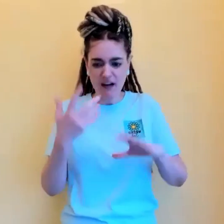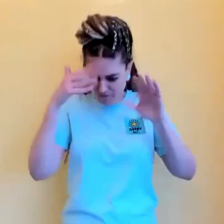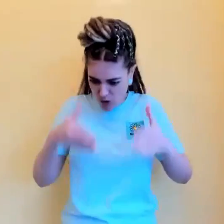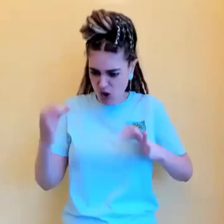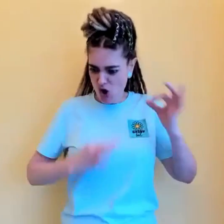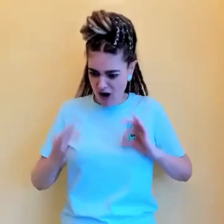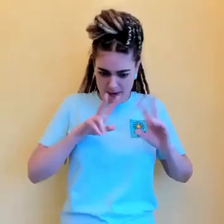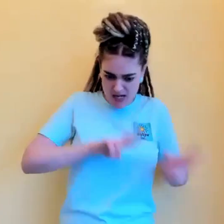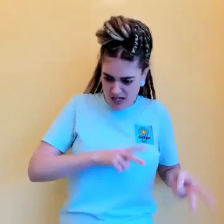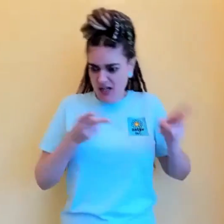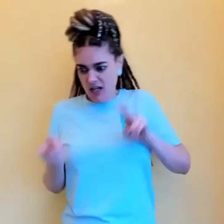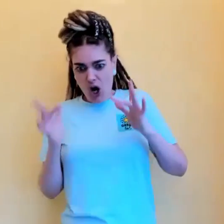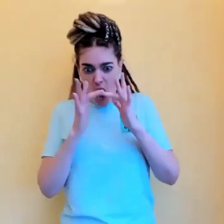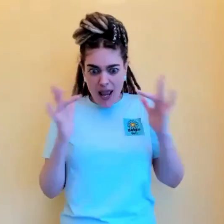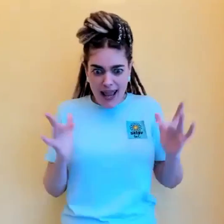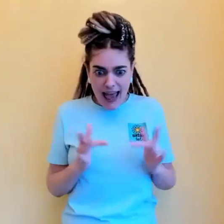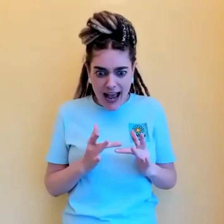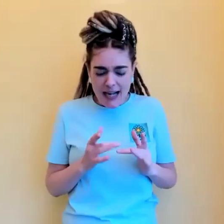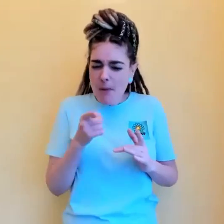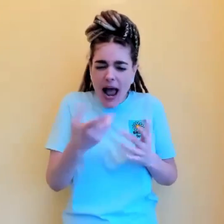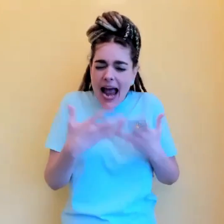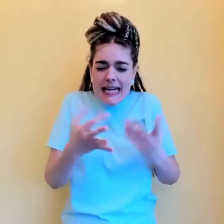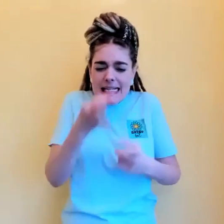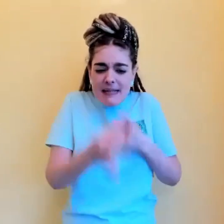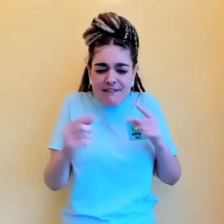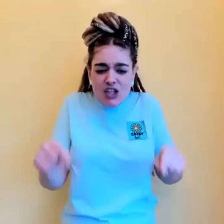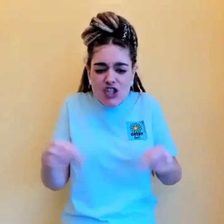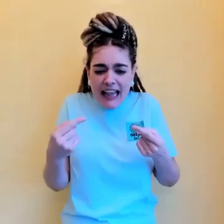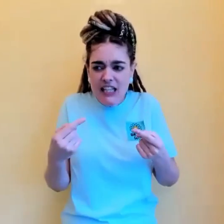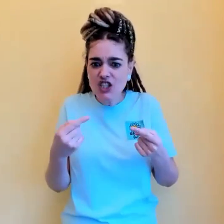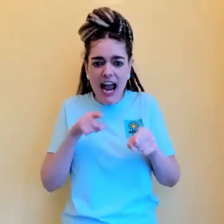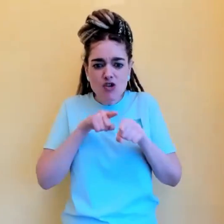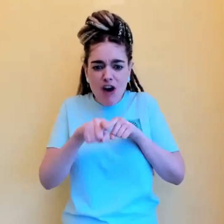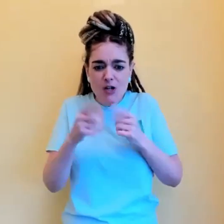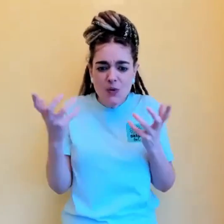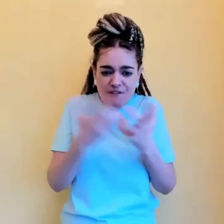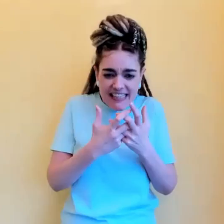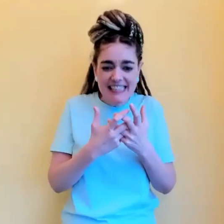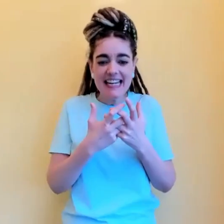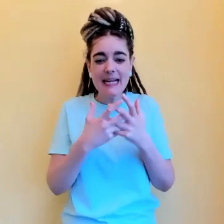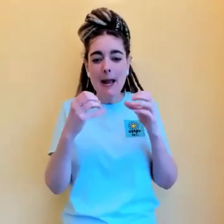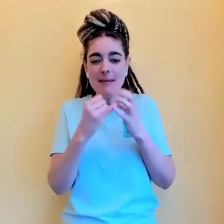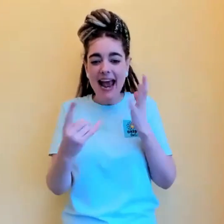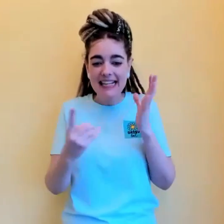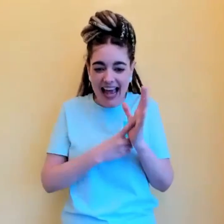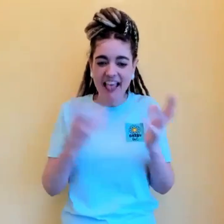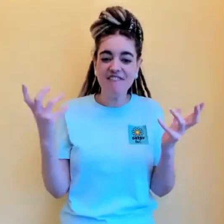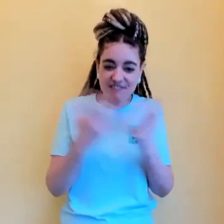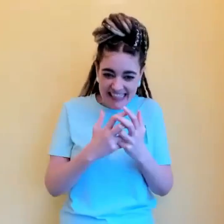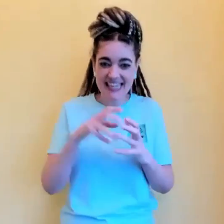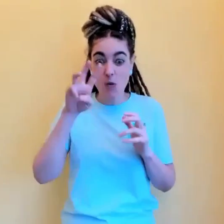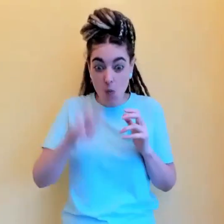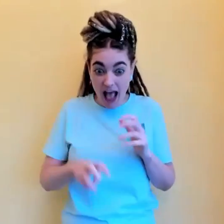But what specific challenges have you faced when you're trying to get British Sign Language and the Welsh language into the online